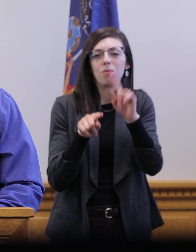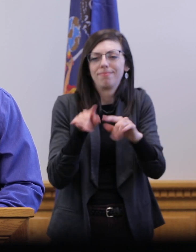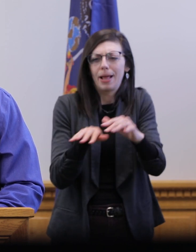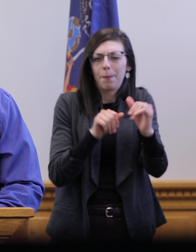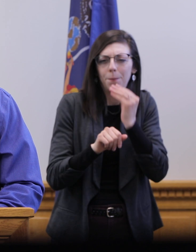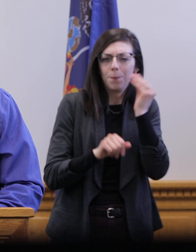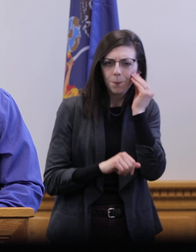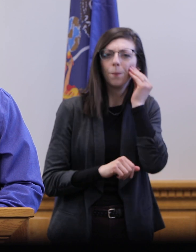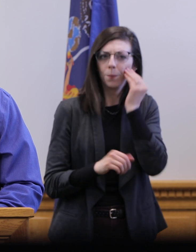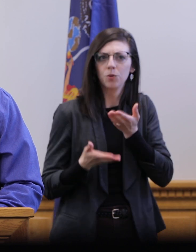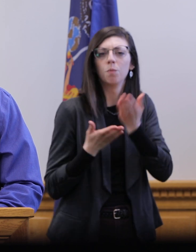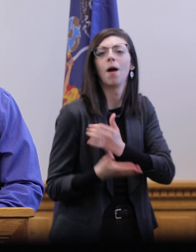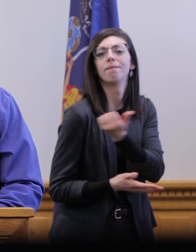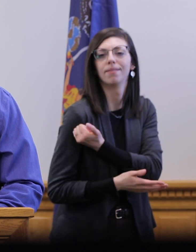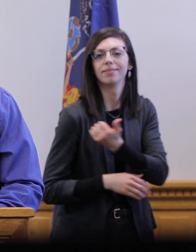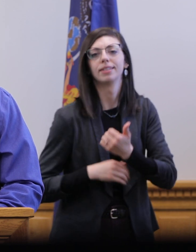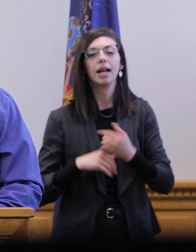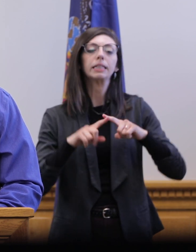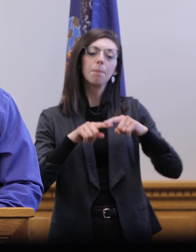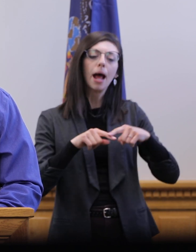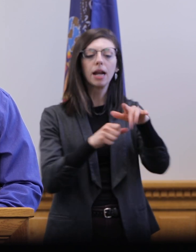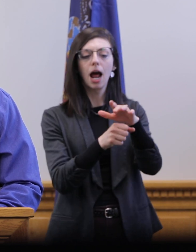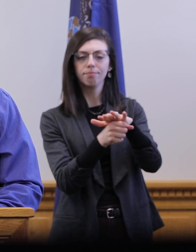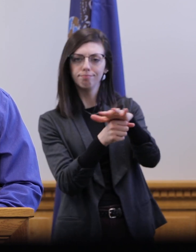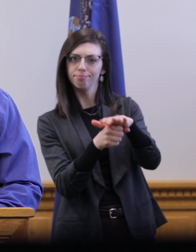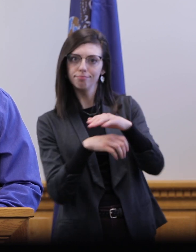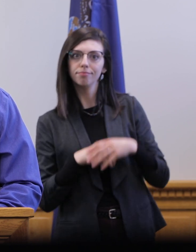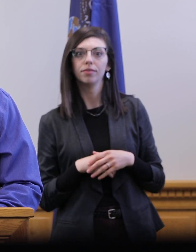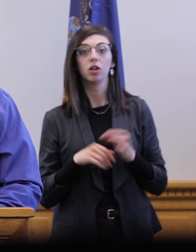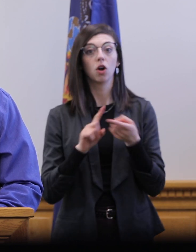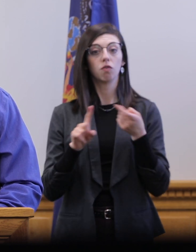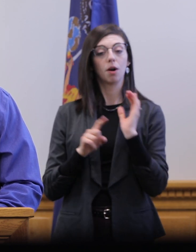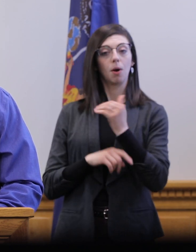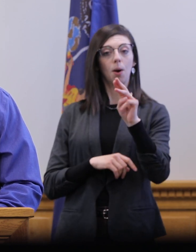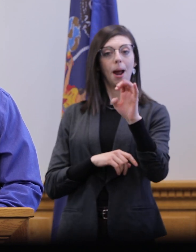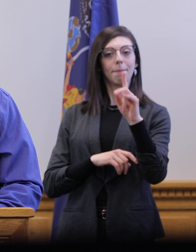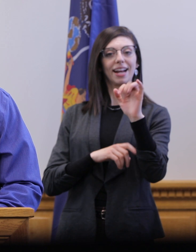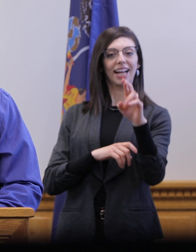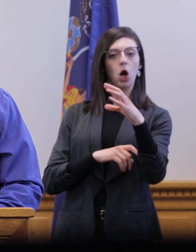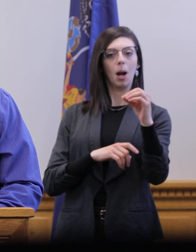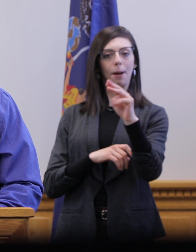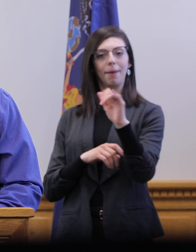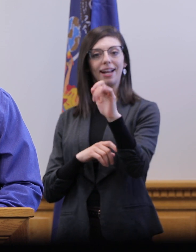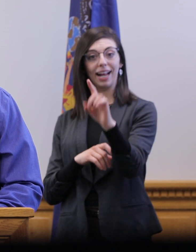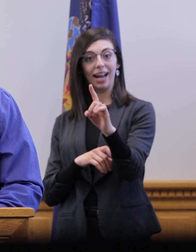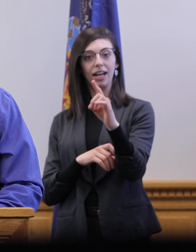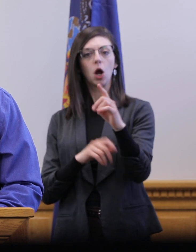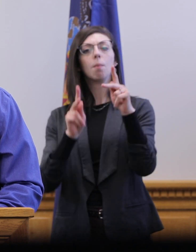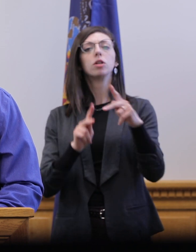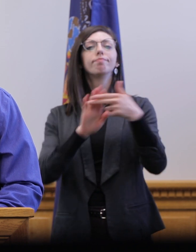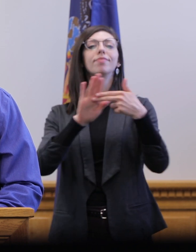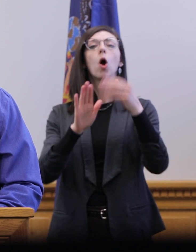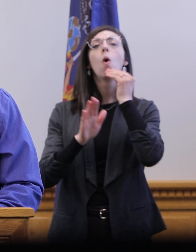visits based on locations. According to the Centers for Medicare and Medicaid, a person is considered homebound if